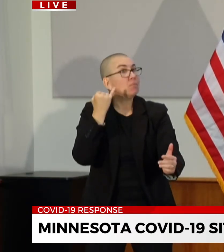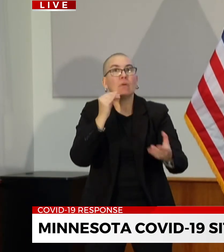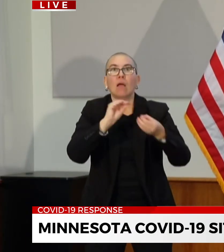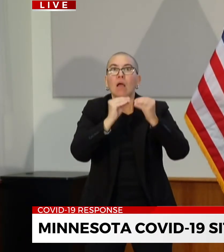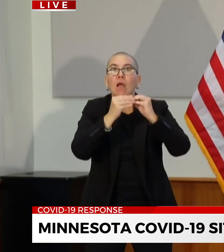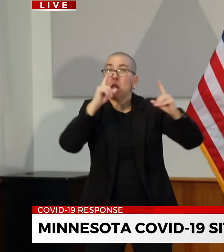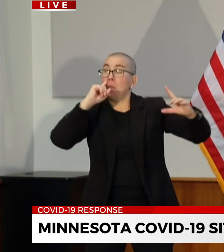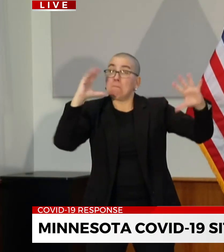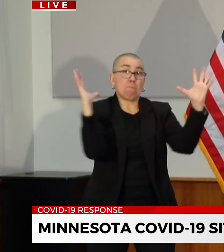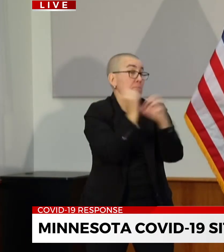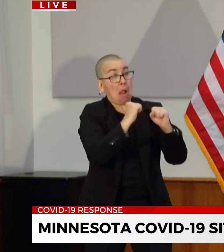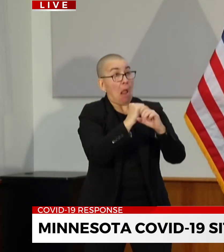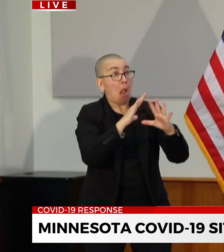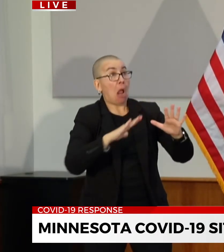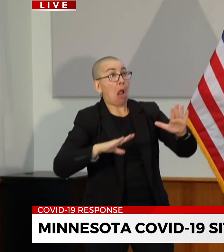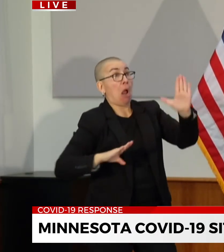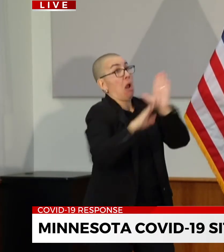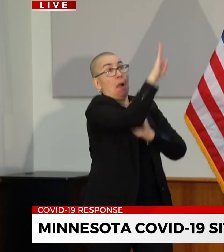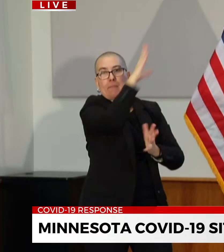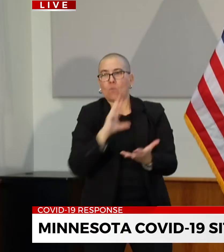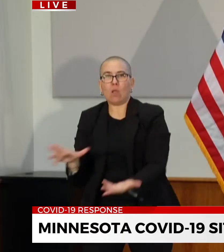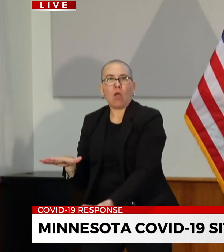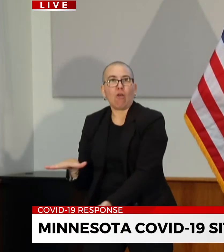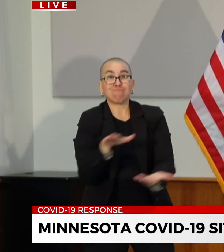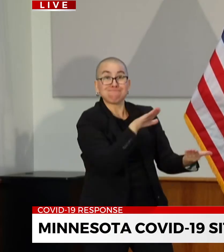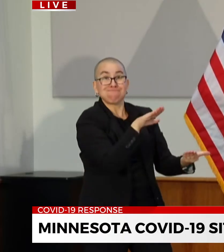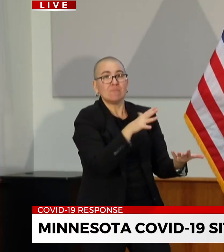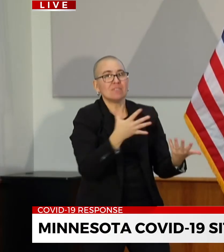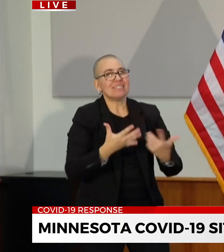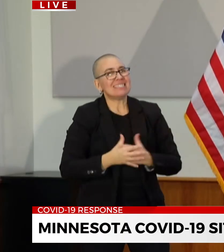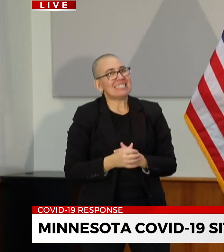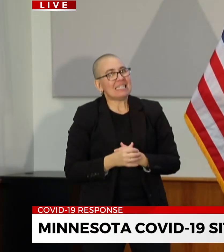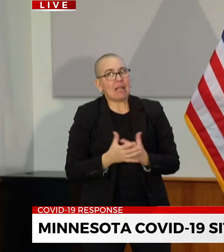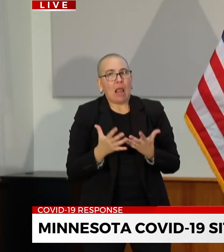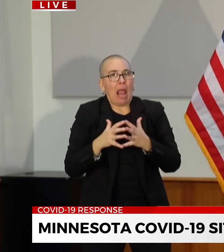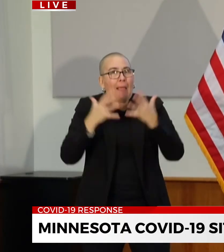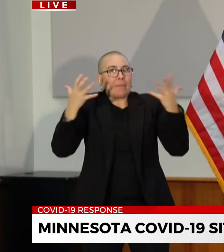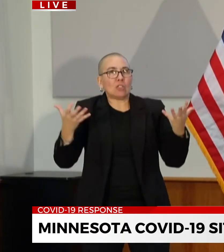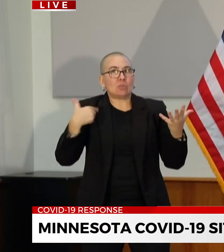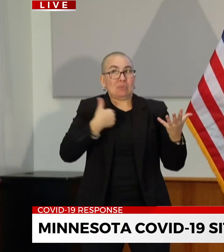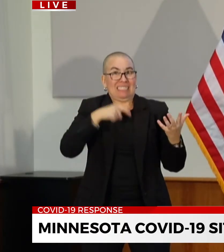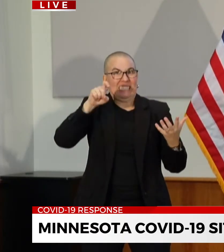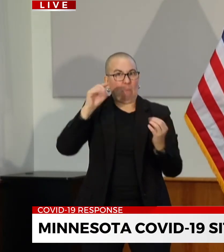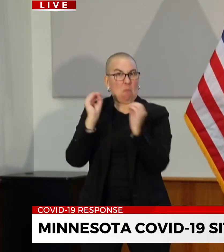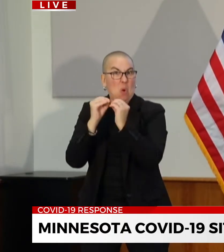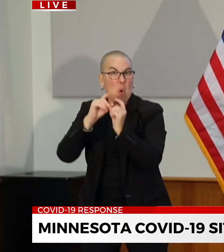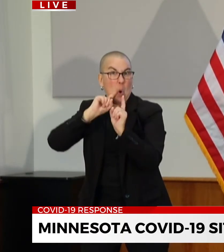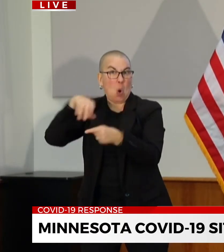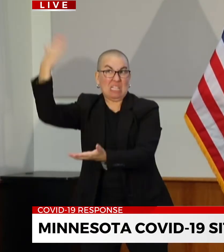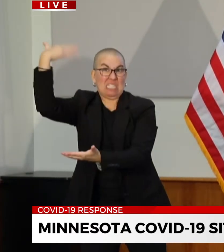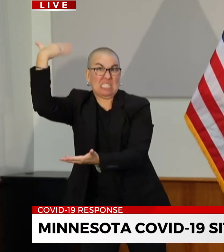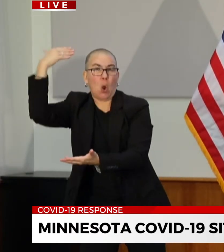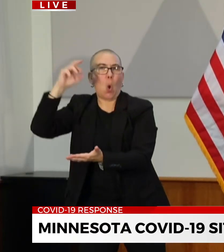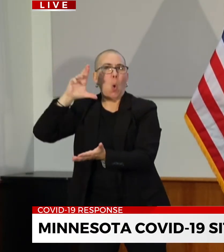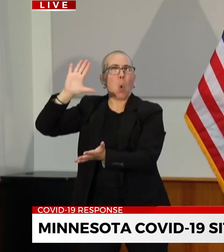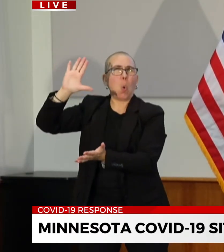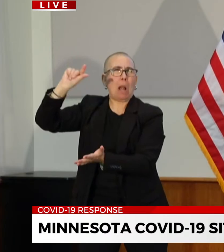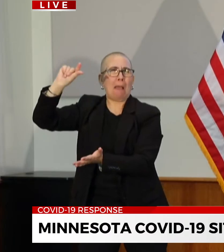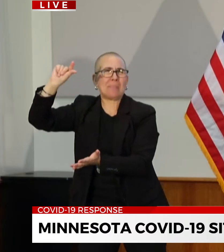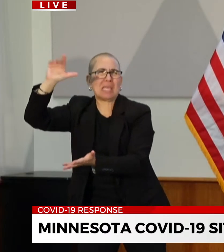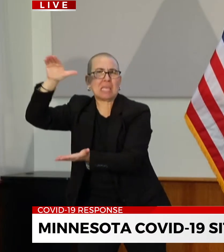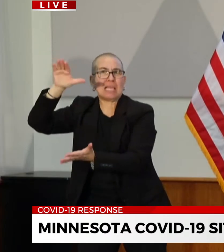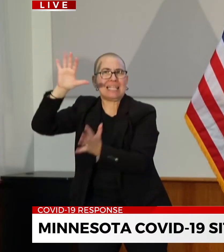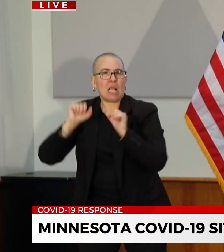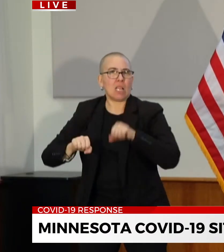response. How much of it should we be pushing out now versus holding in reserve, and how much more should we be trying to get, are